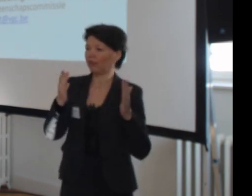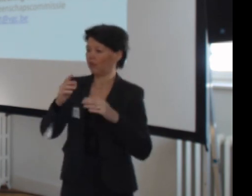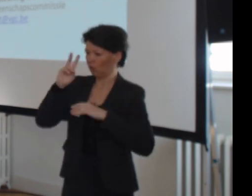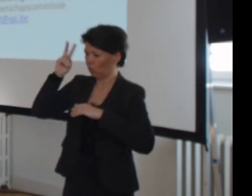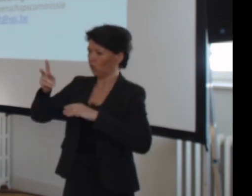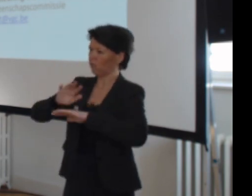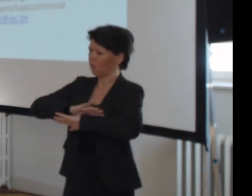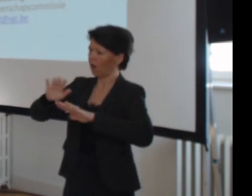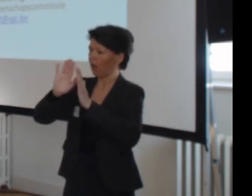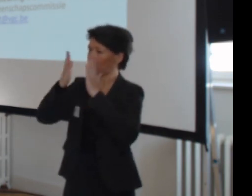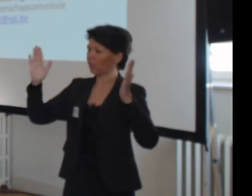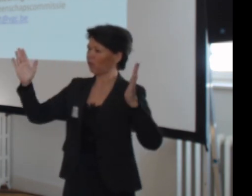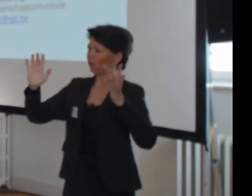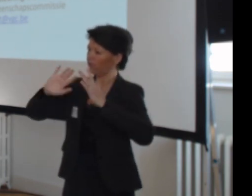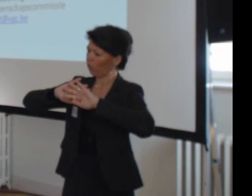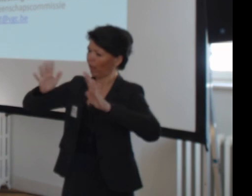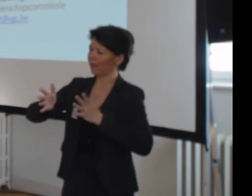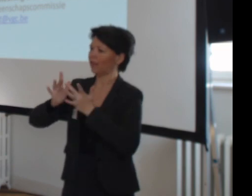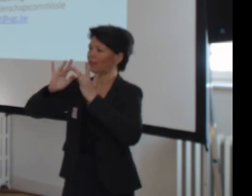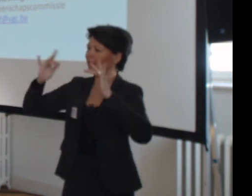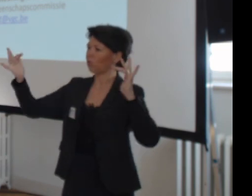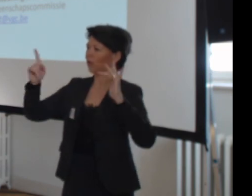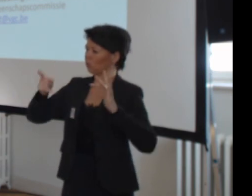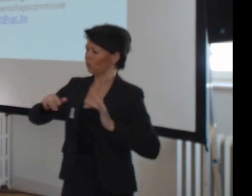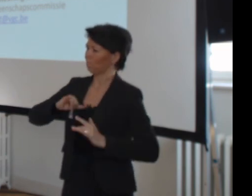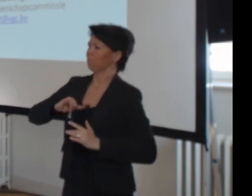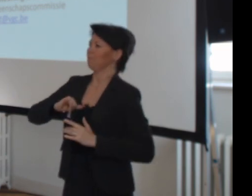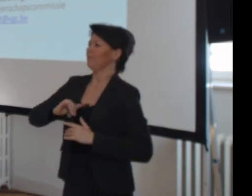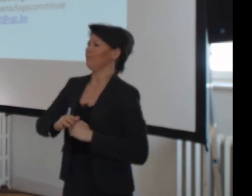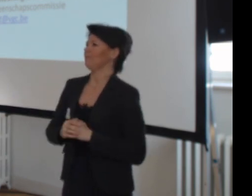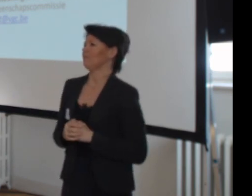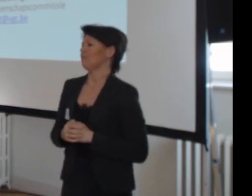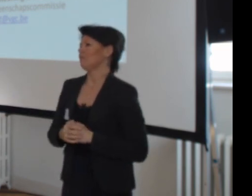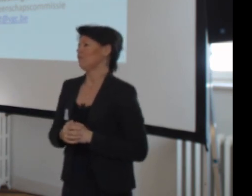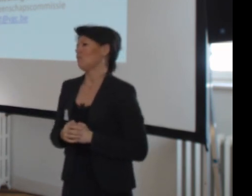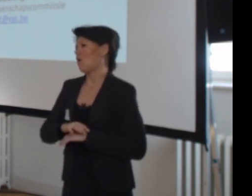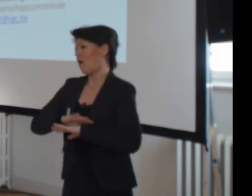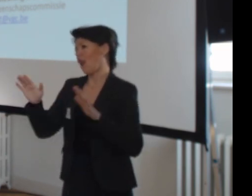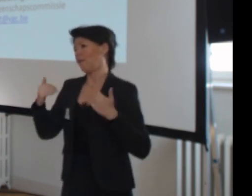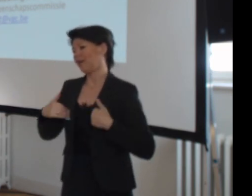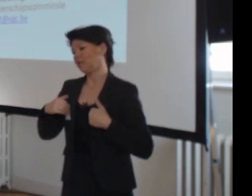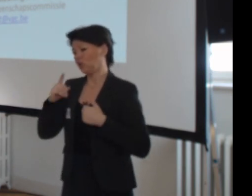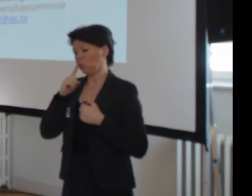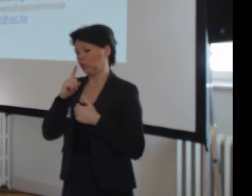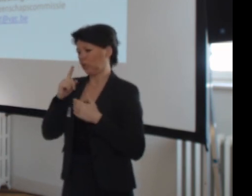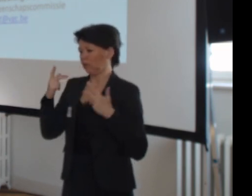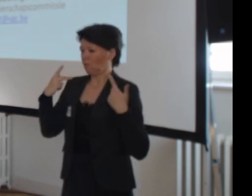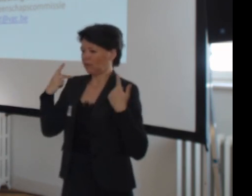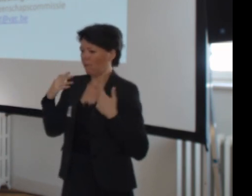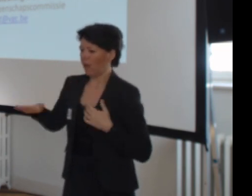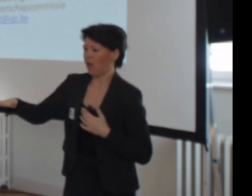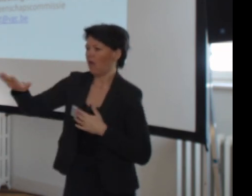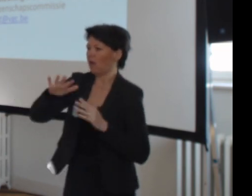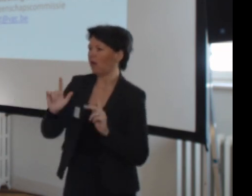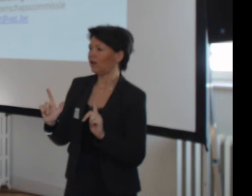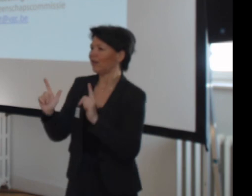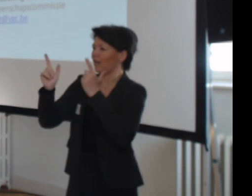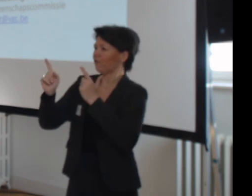library network should solve and see that all people who live in the society